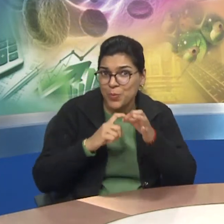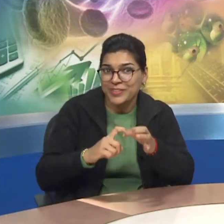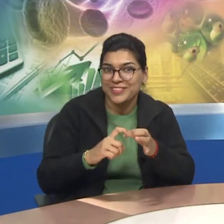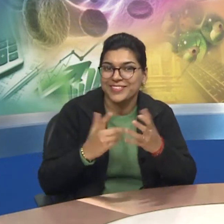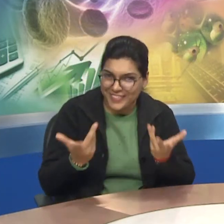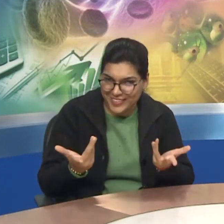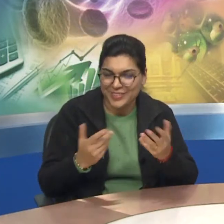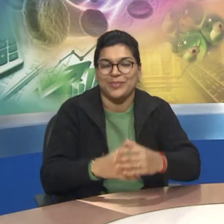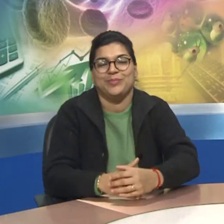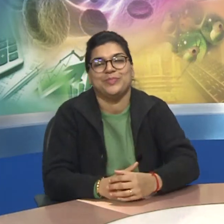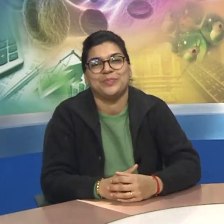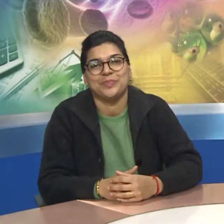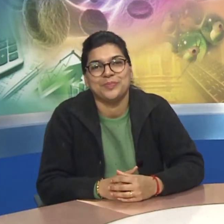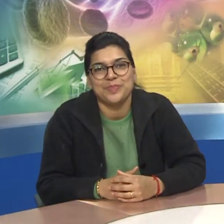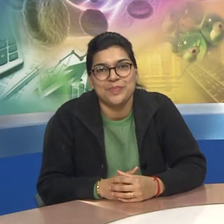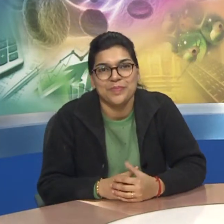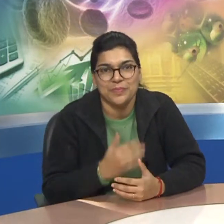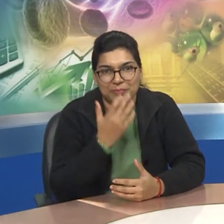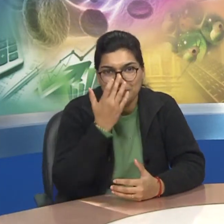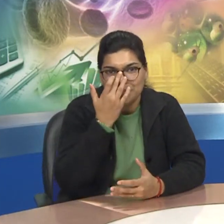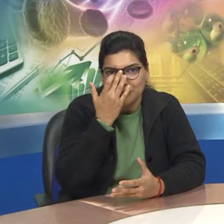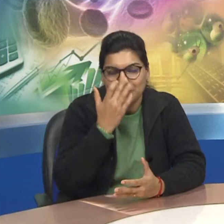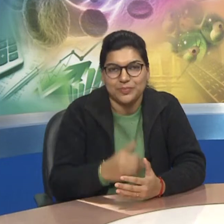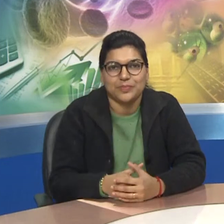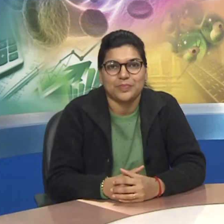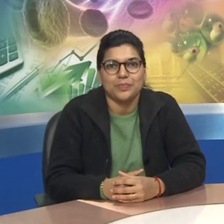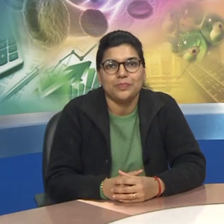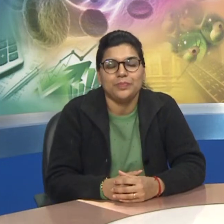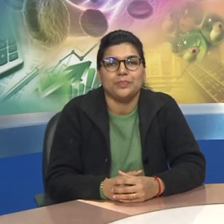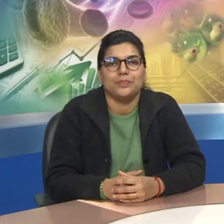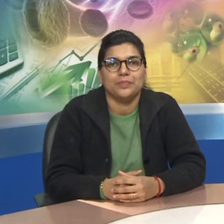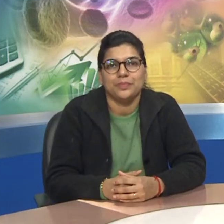But have we been good at it? Do we think of protecting it?